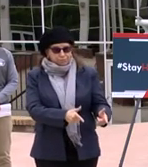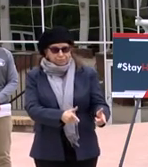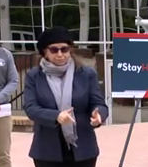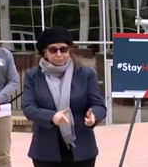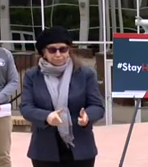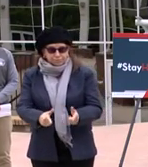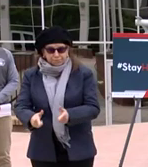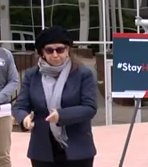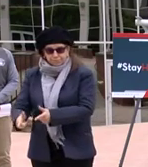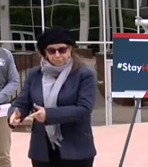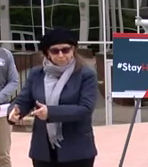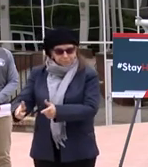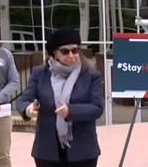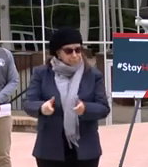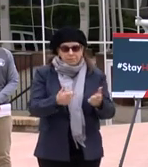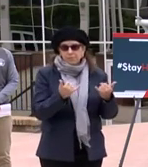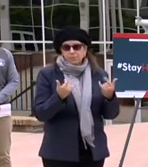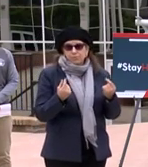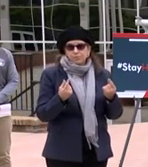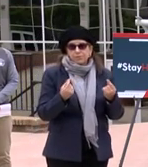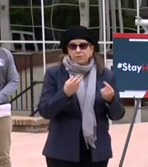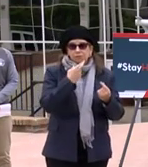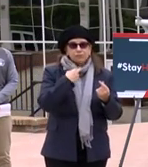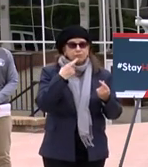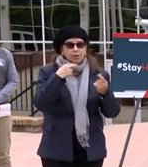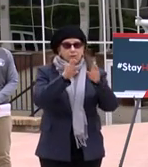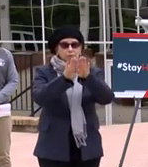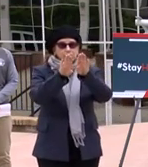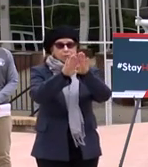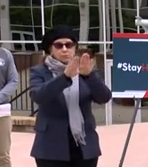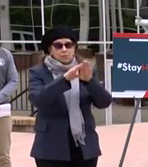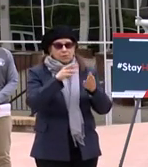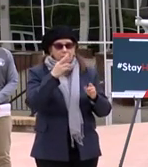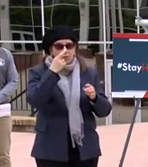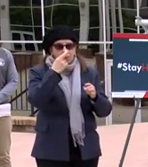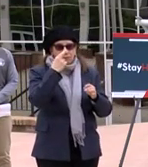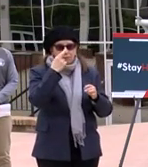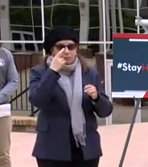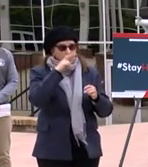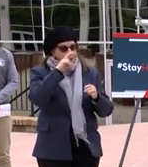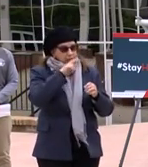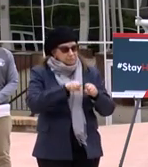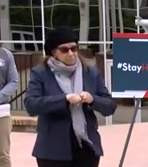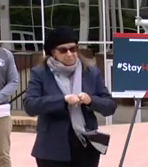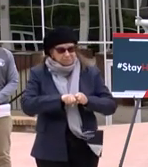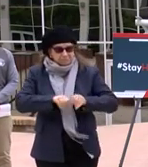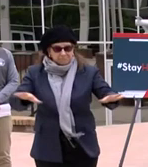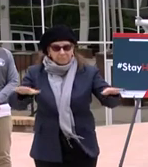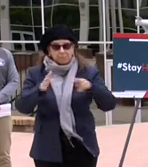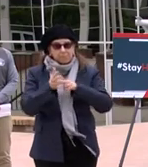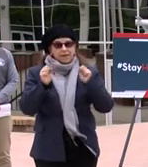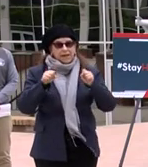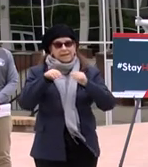people's houses? Well, I guess the question is, the pest control people working? The pest control people